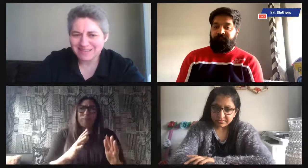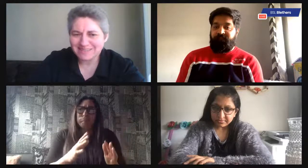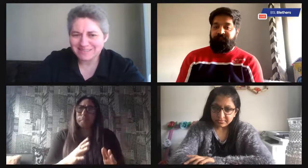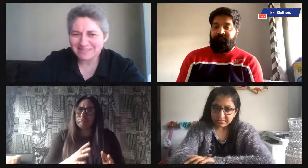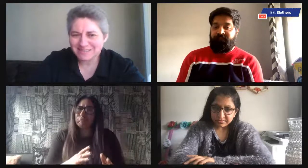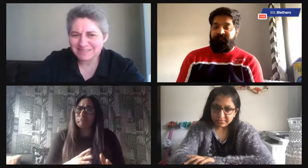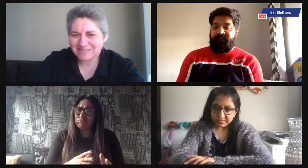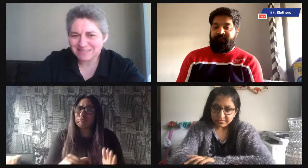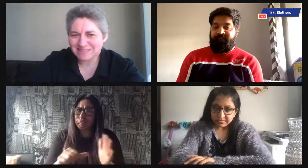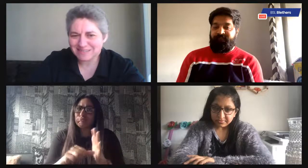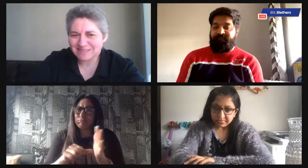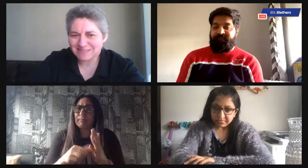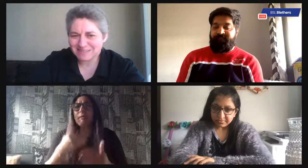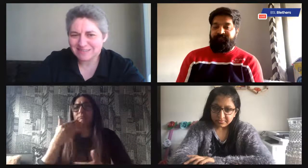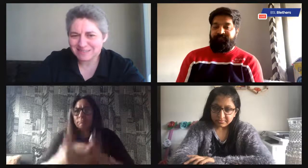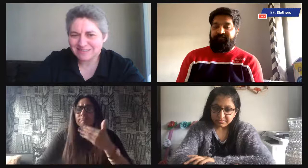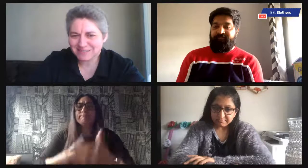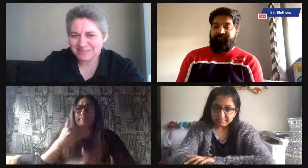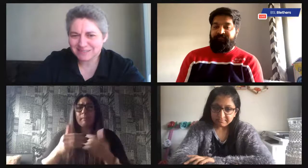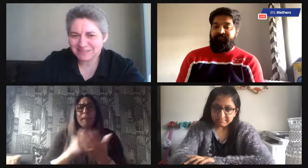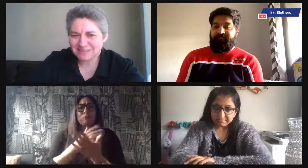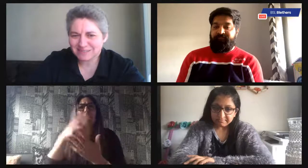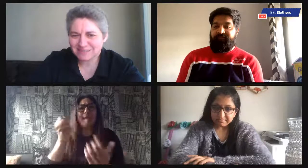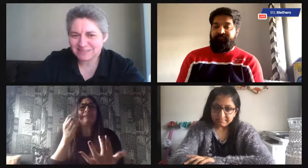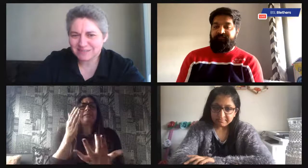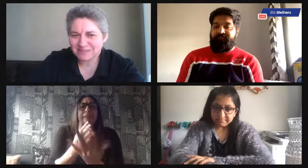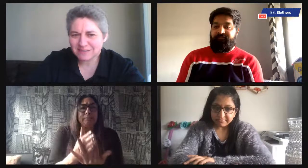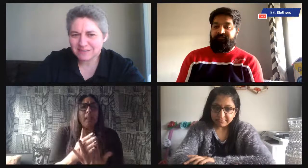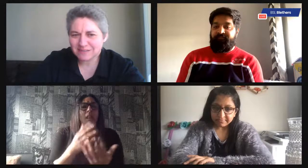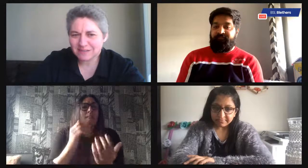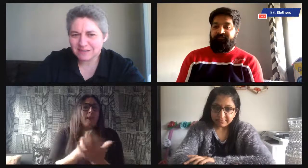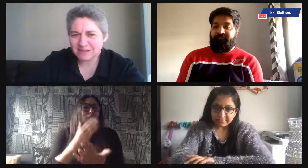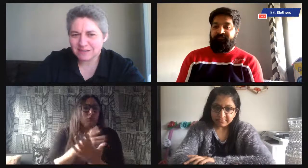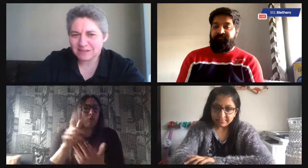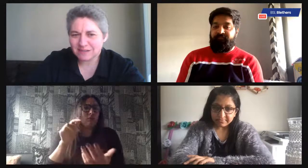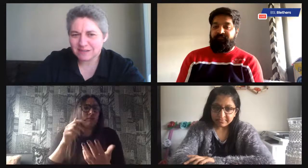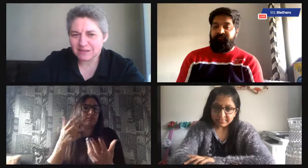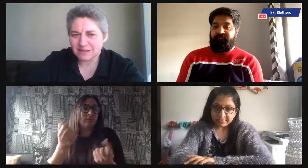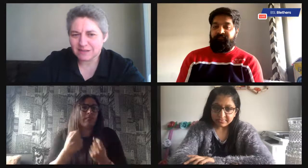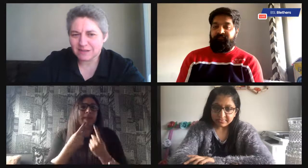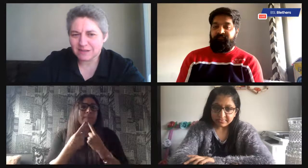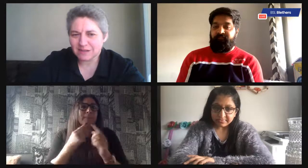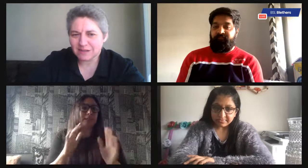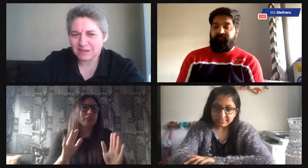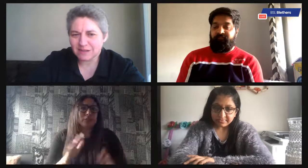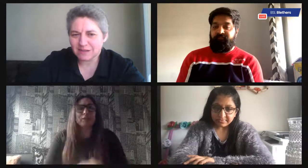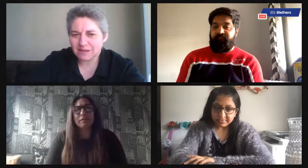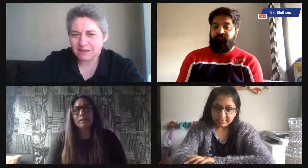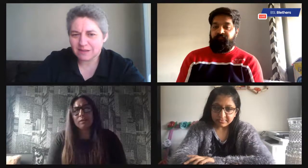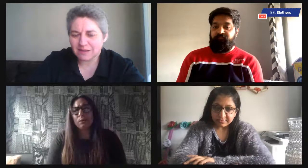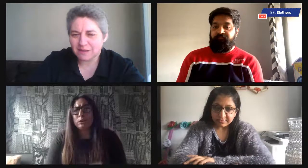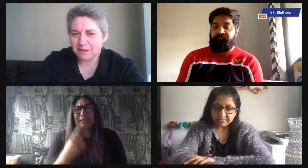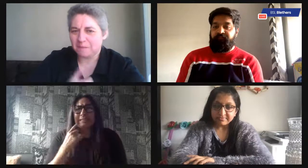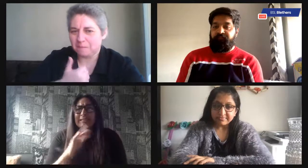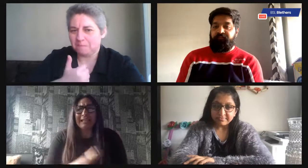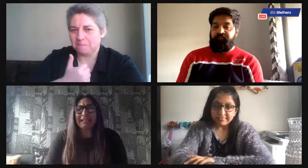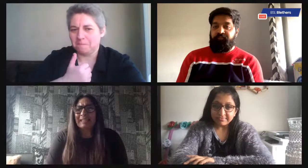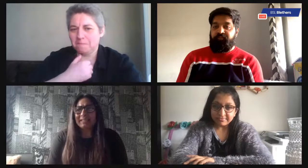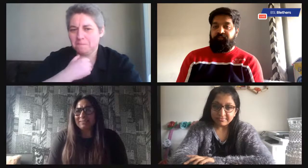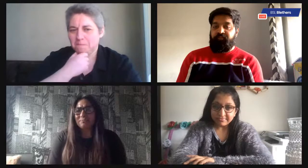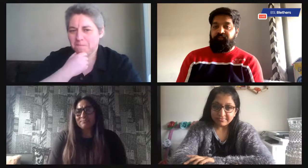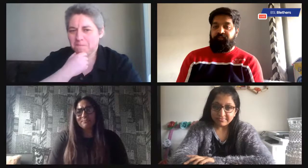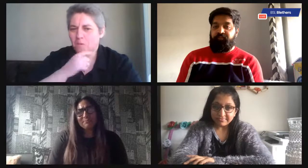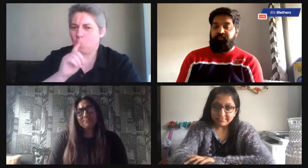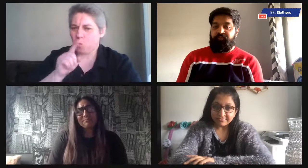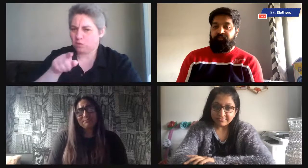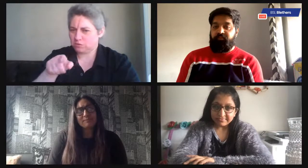then interpret what it was saying. And sometimes it was even just getting people to simply taking a good photograph of the letter. You know, that